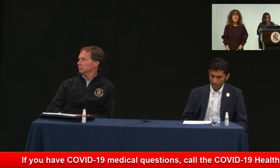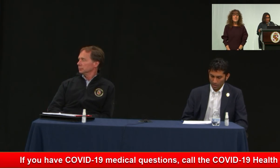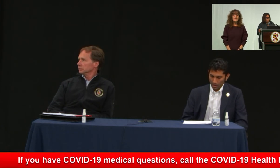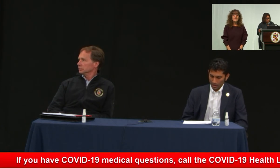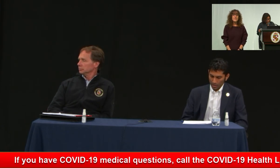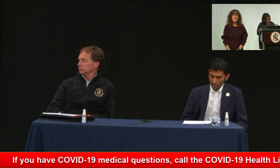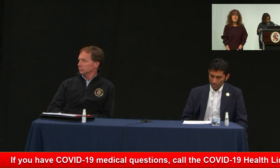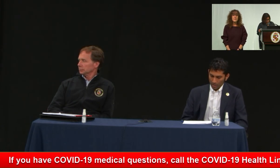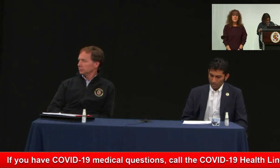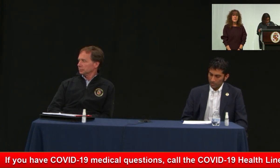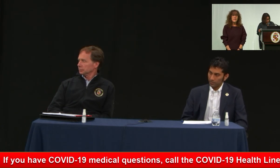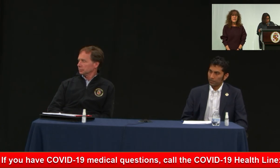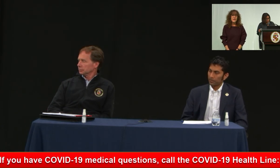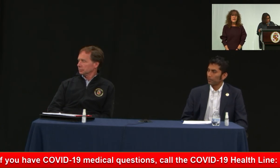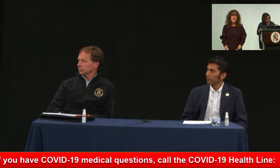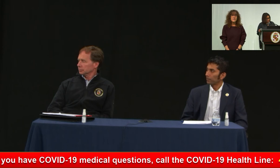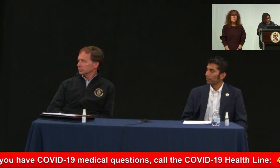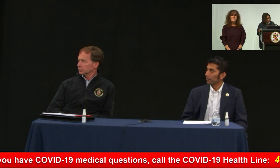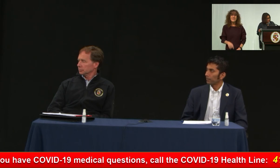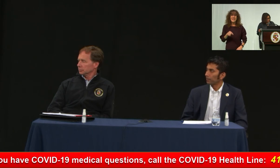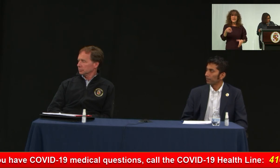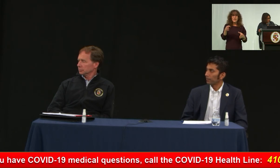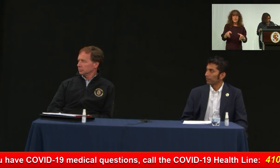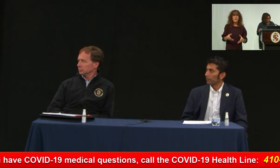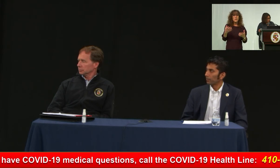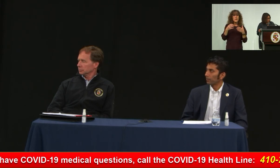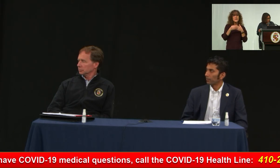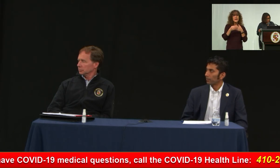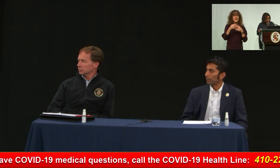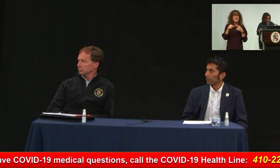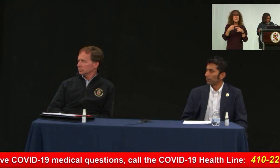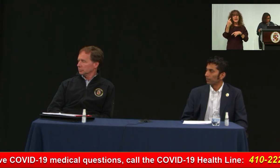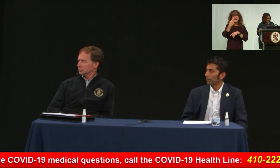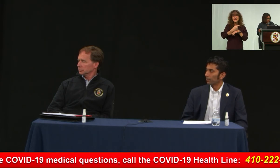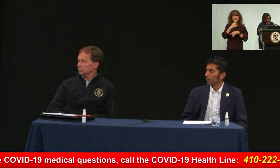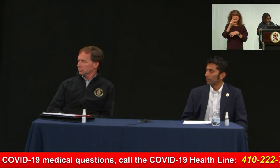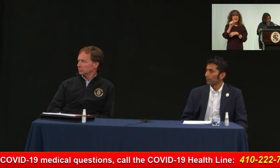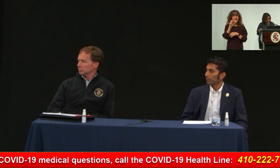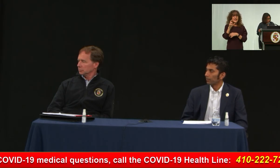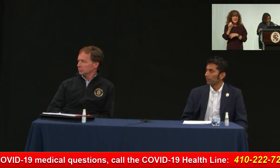We're this county resident is looking for guidance about daycares.